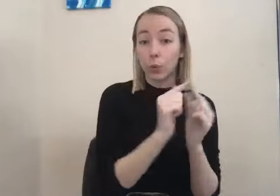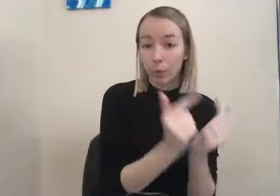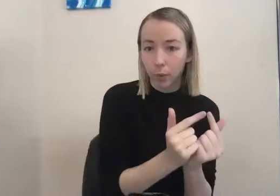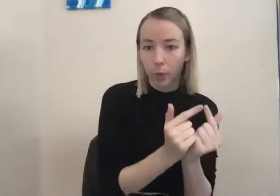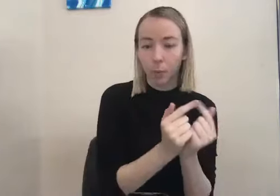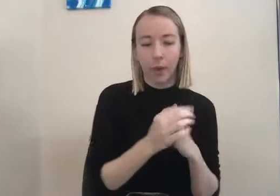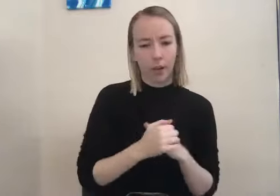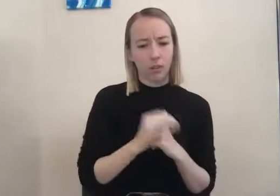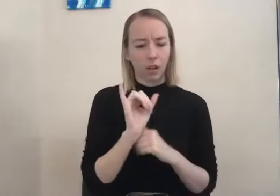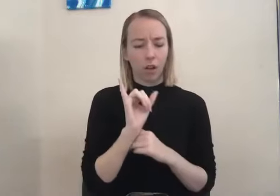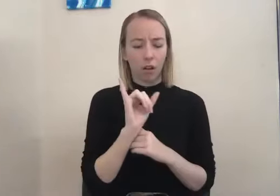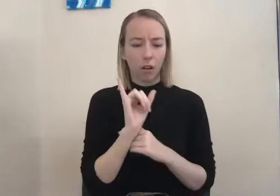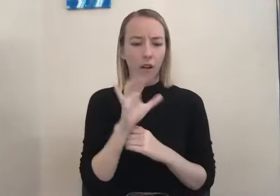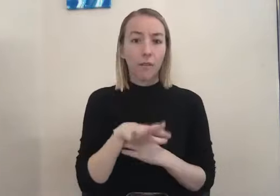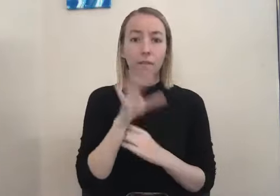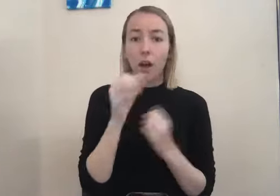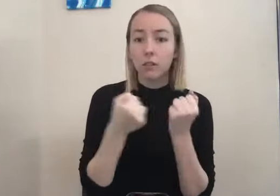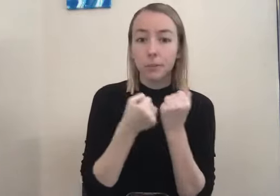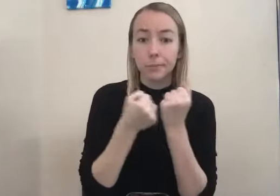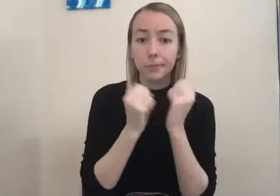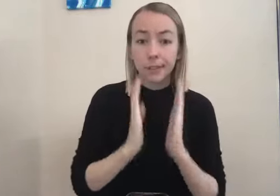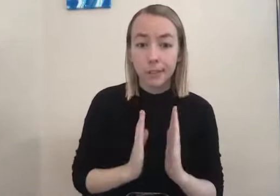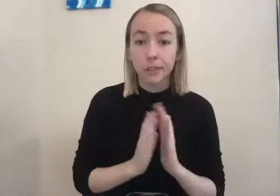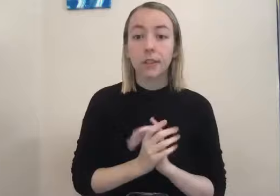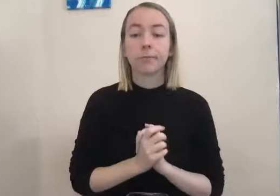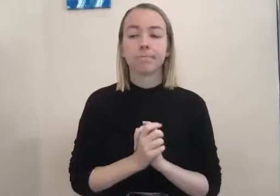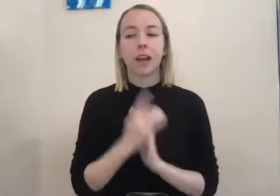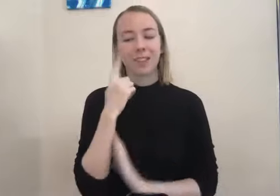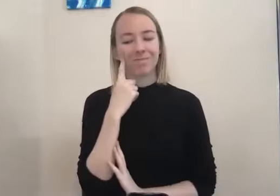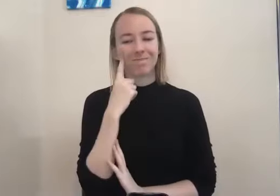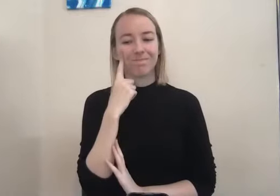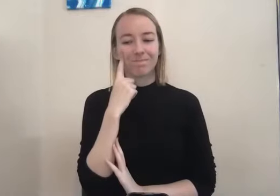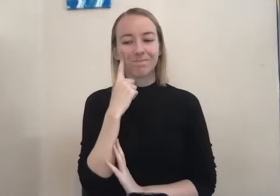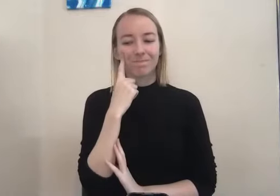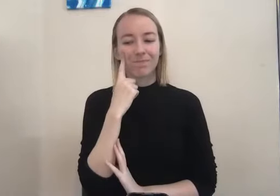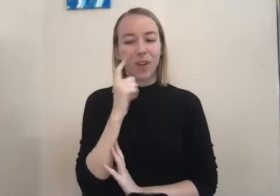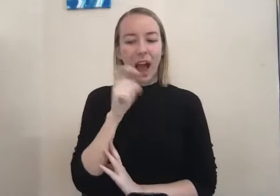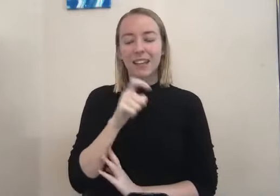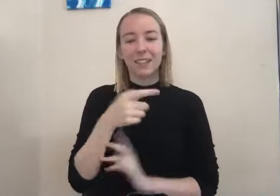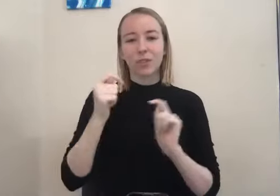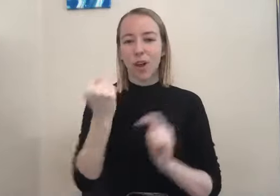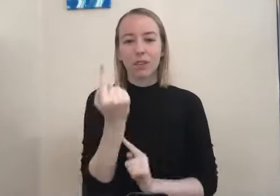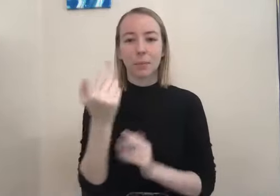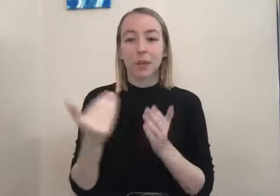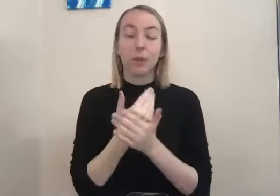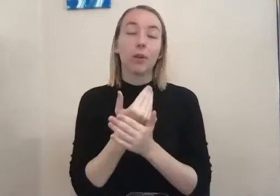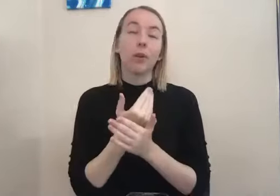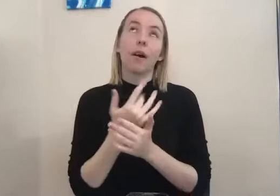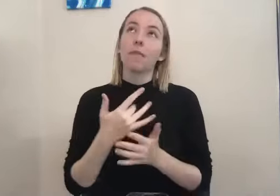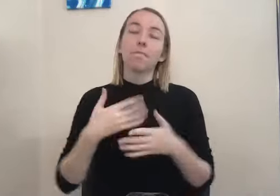was over-responsible. Some of the things I learned about myself was all these character defects